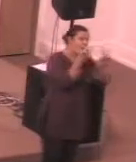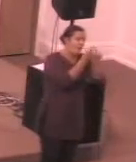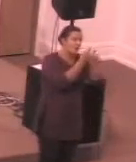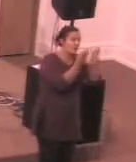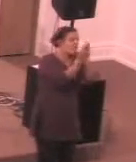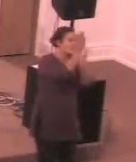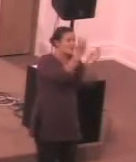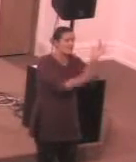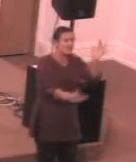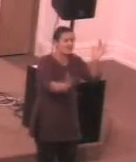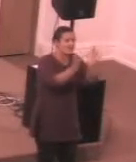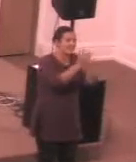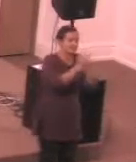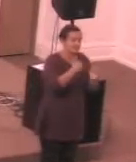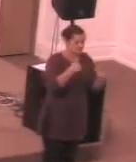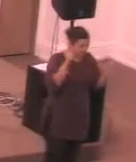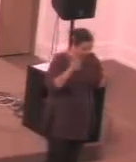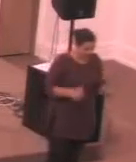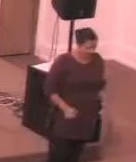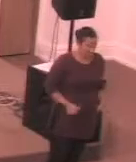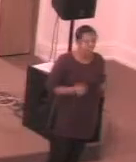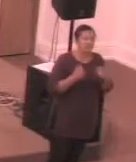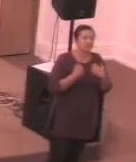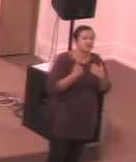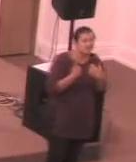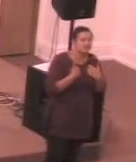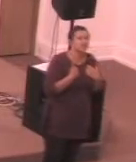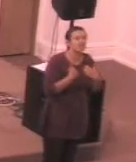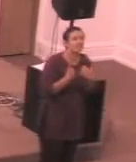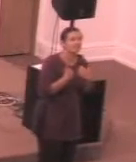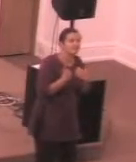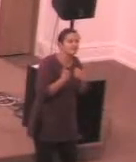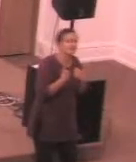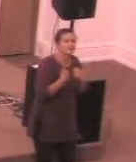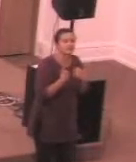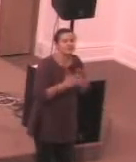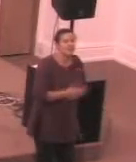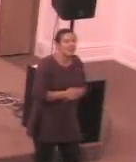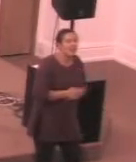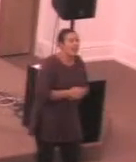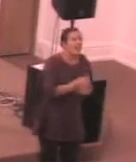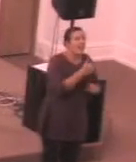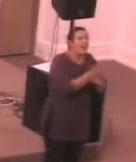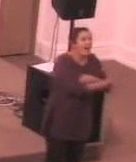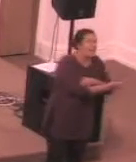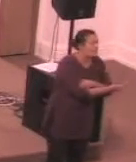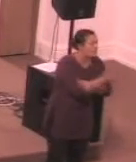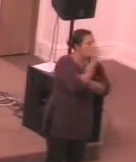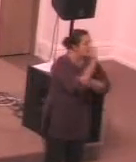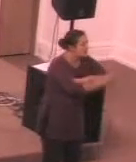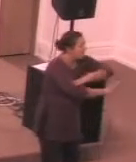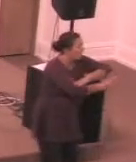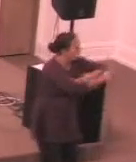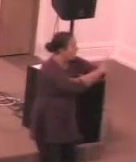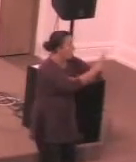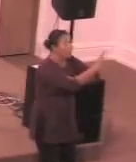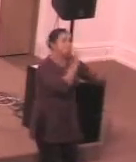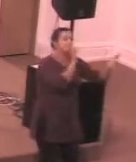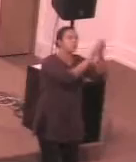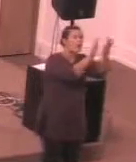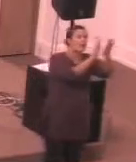all because of Jesus. Every sunrise your praise.